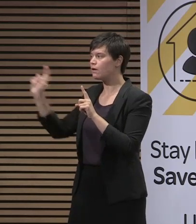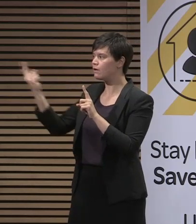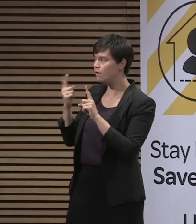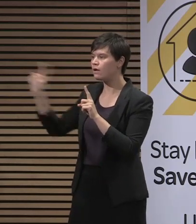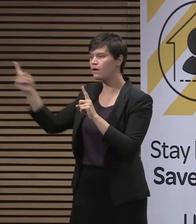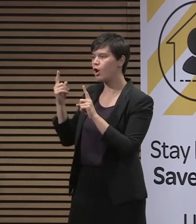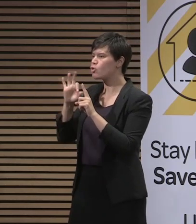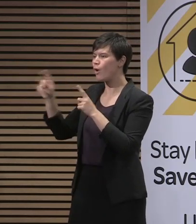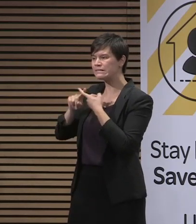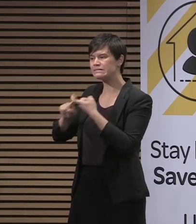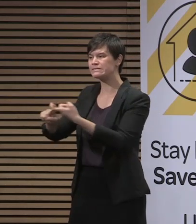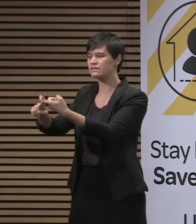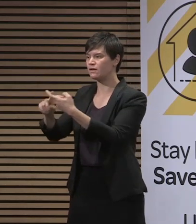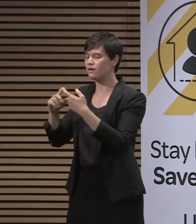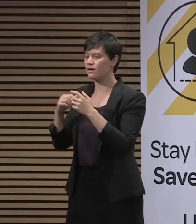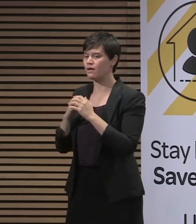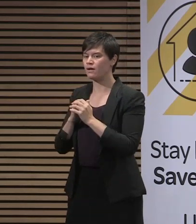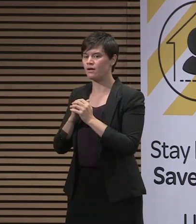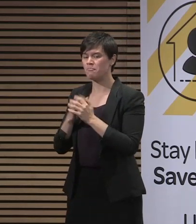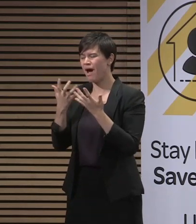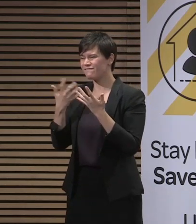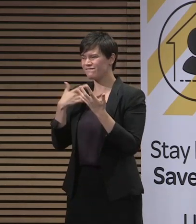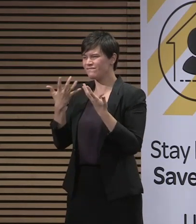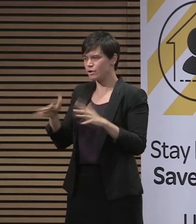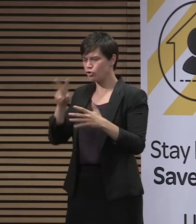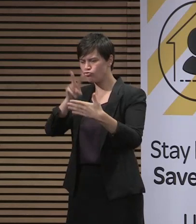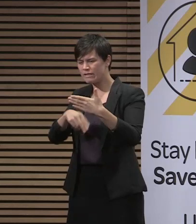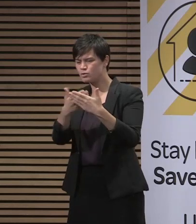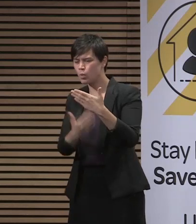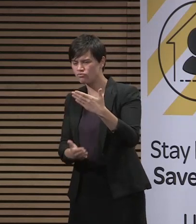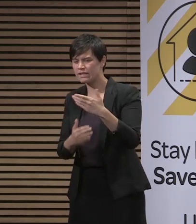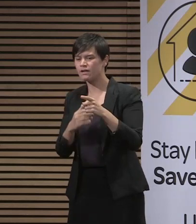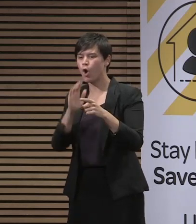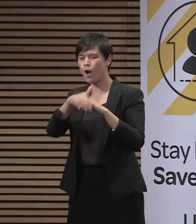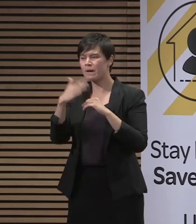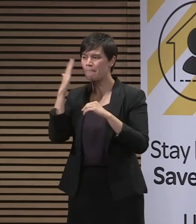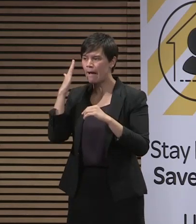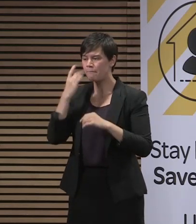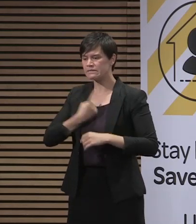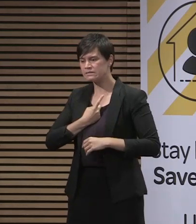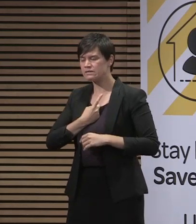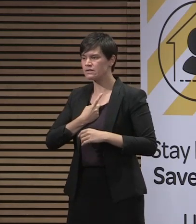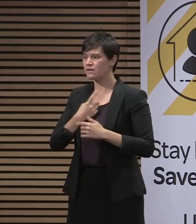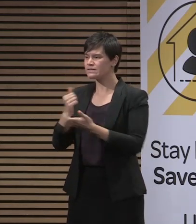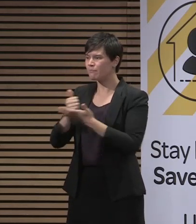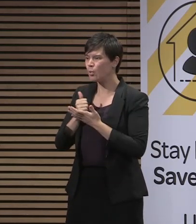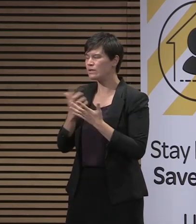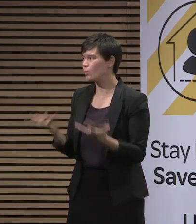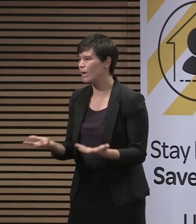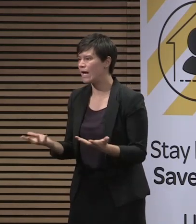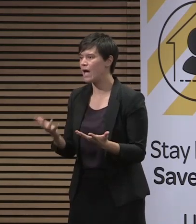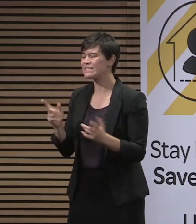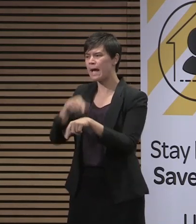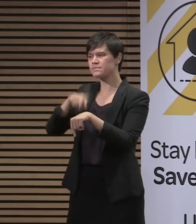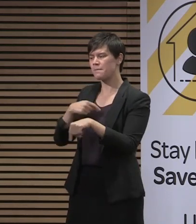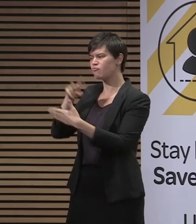read the stories, but I've also read the stories of people who have loved ones who are very ill in hospital and are unable to visit as well. This is a devastating